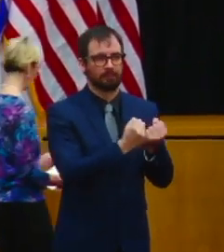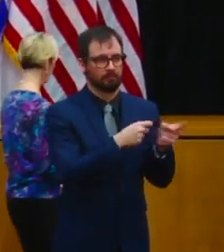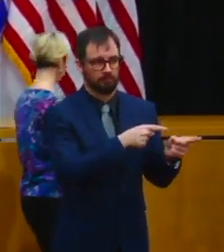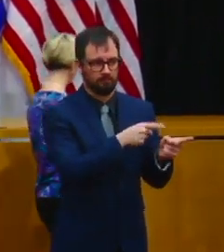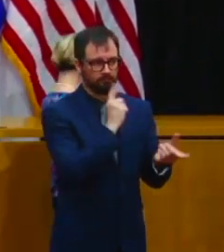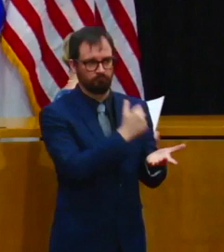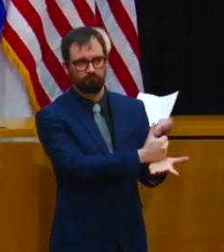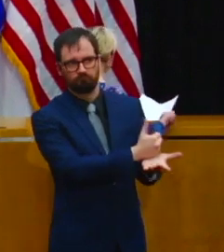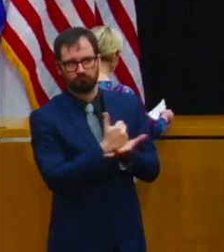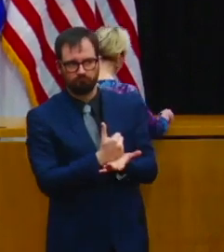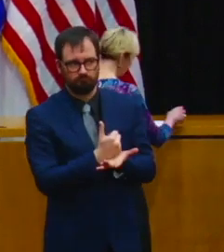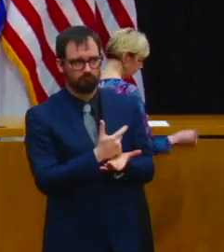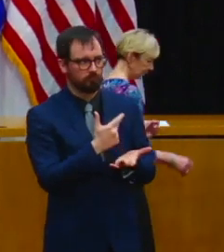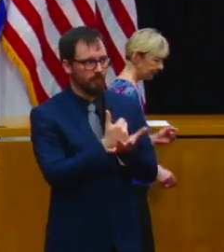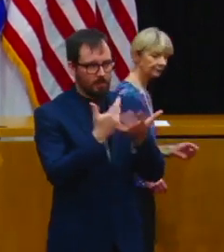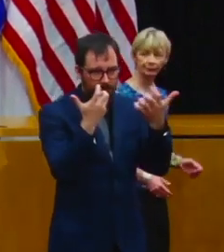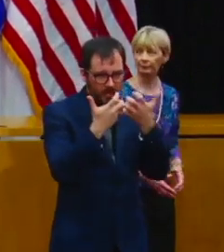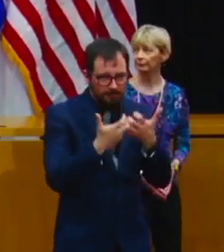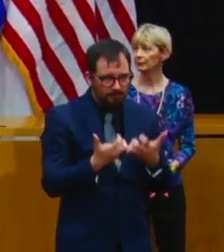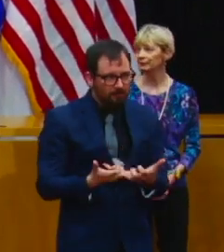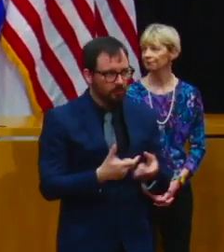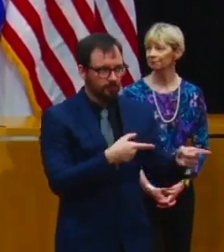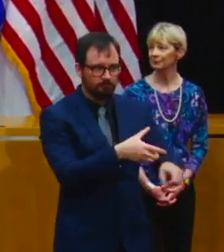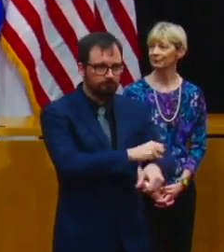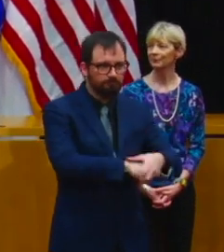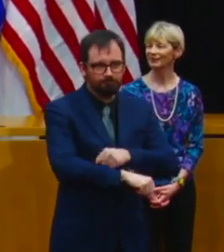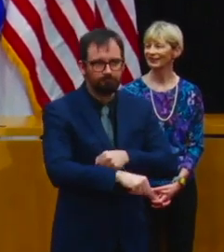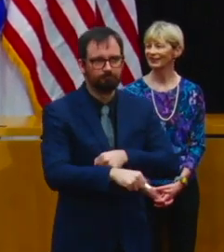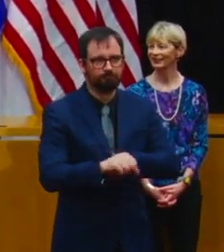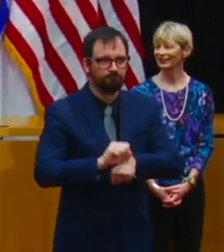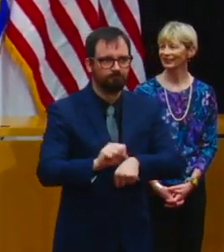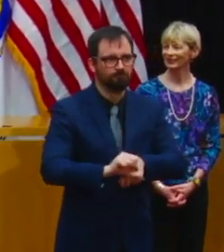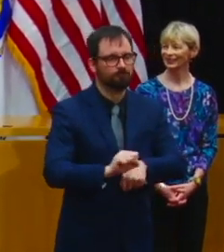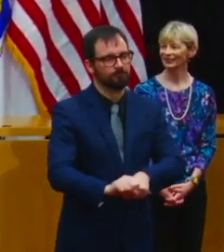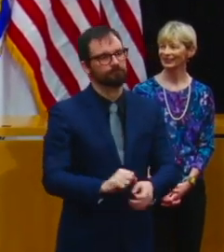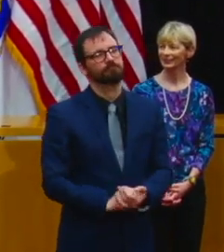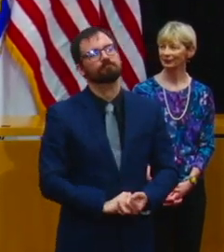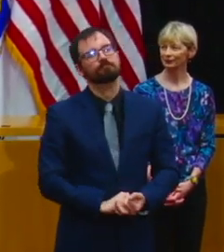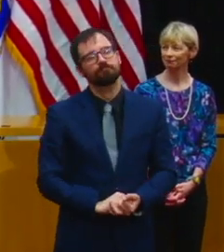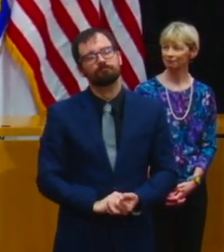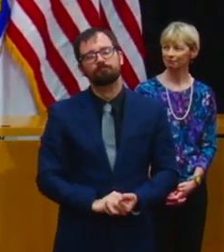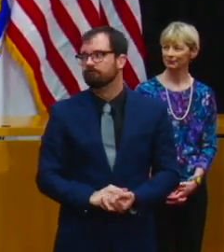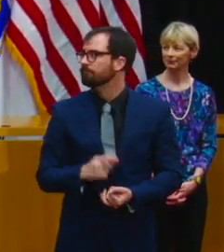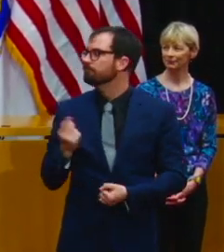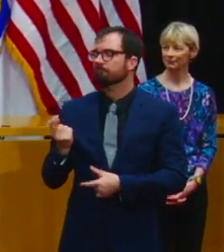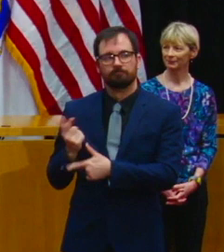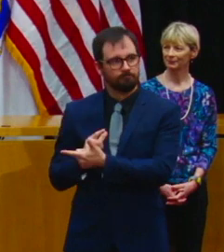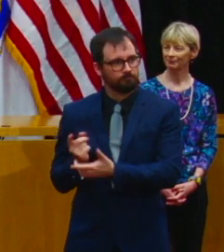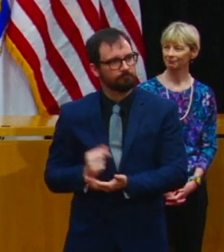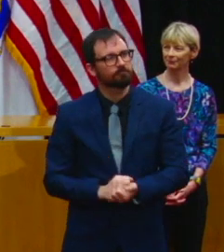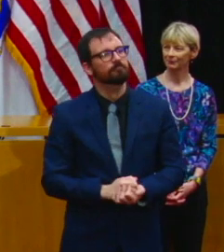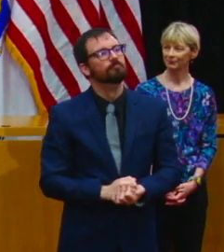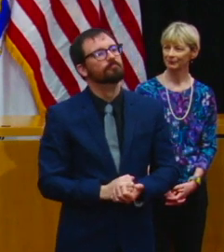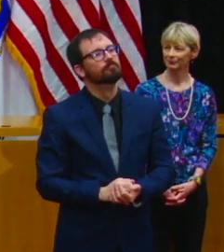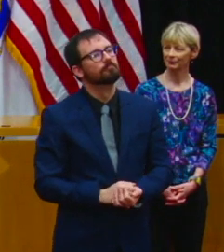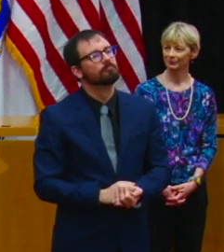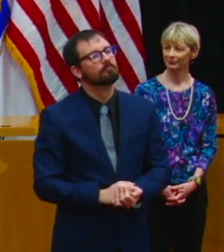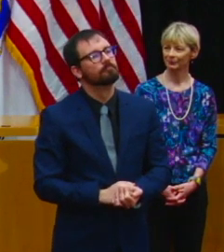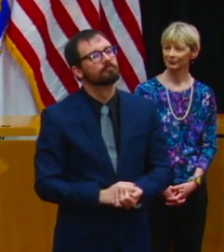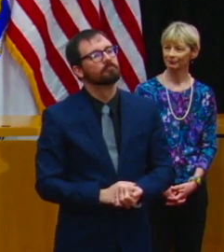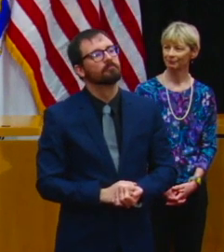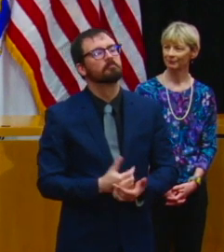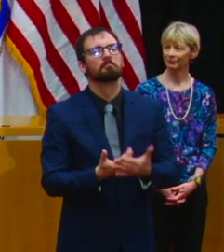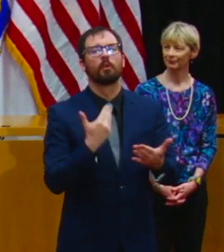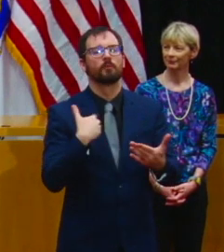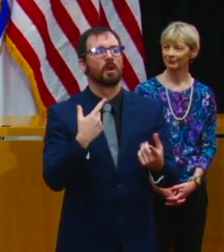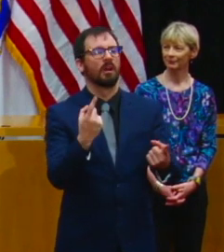So before we take questions, Dr. Lay, would you come talk a little bit about how many people have used the system, how much data you guys have collected,